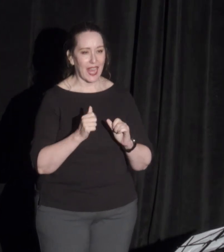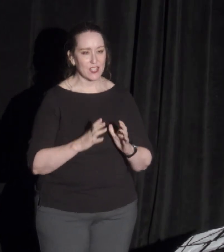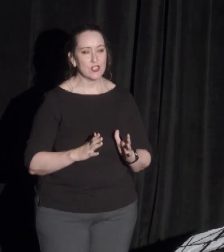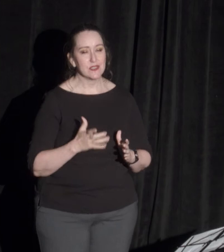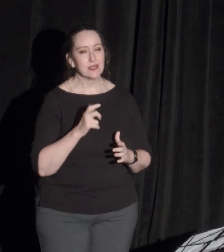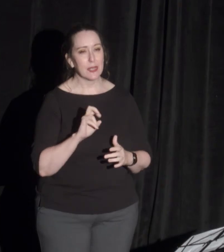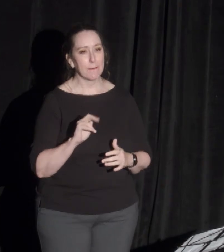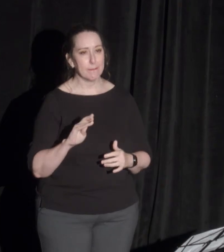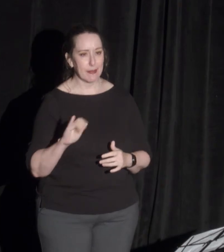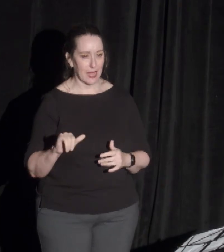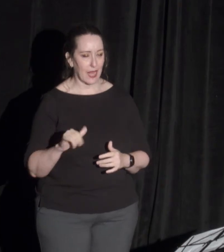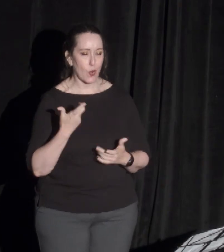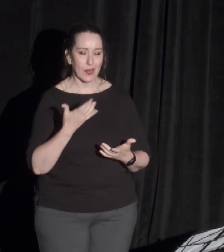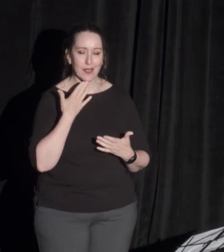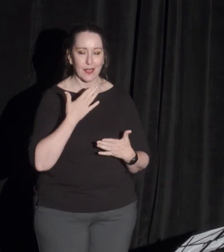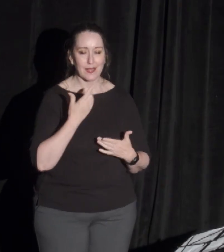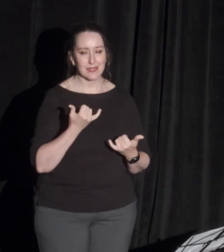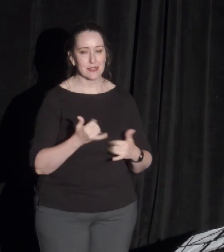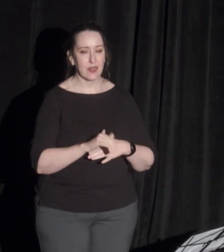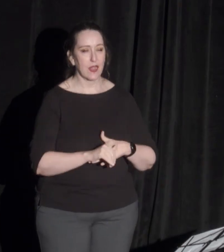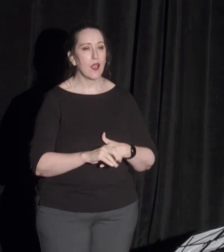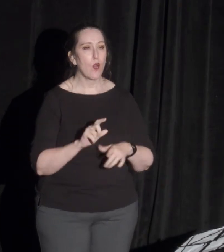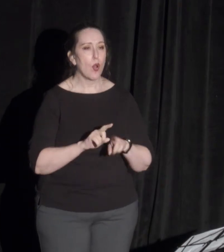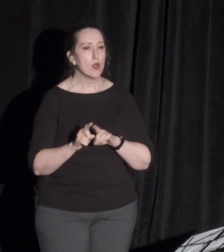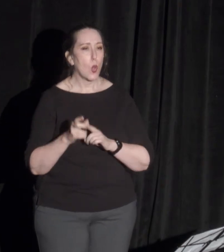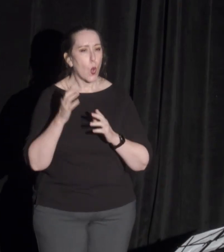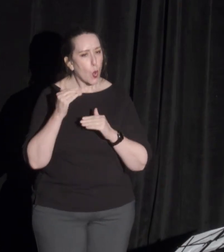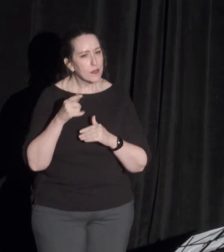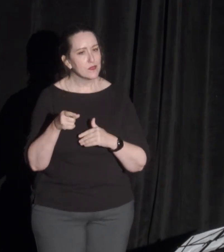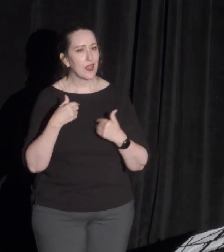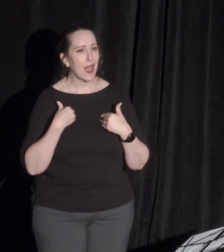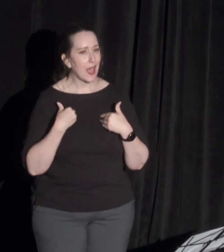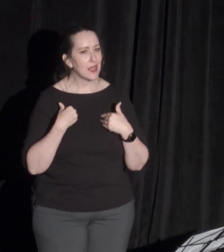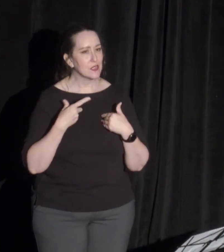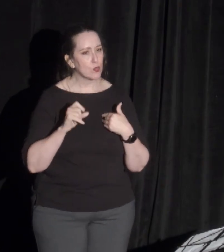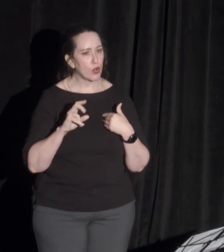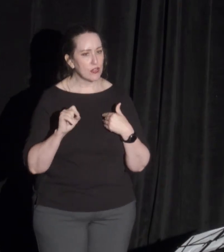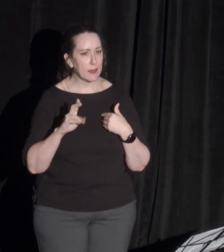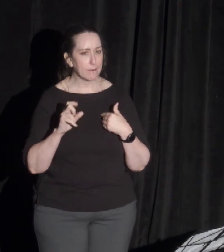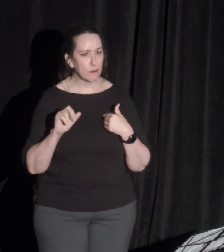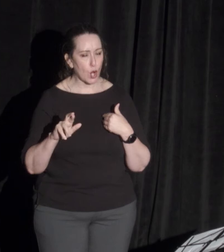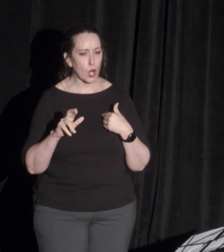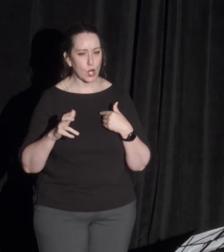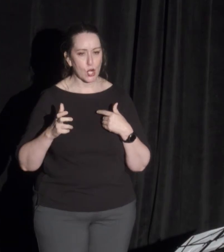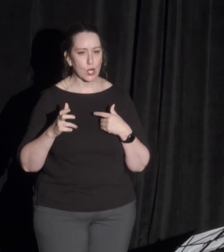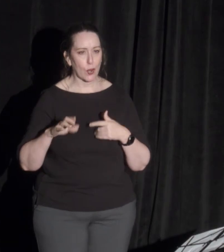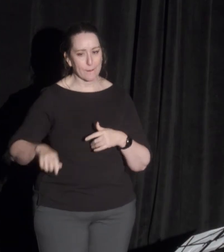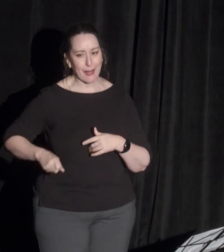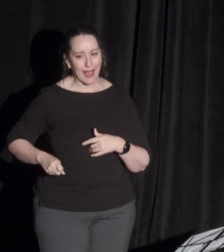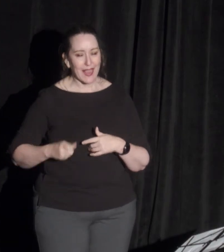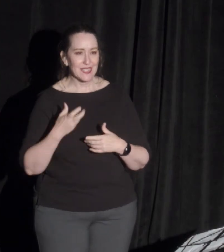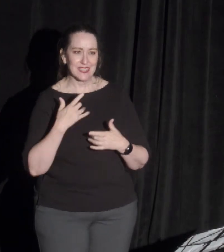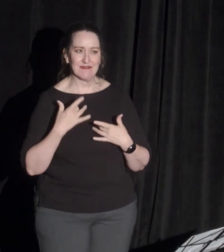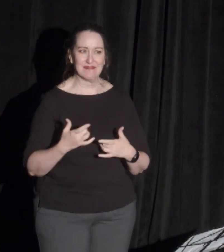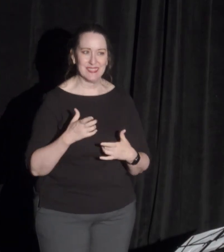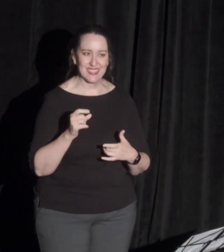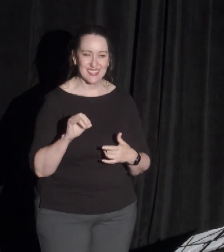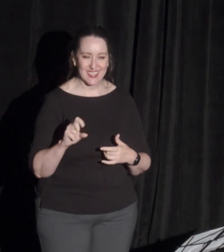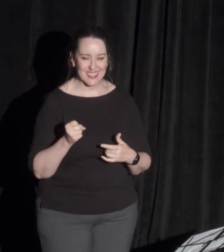been thanked tonight. But also I'm hoping that she has a protein bar in her bag, which she usually does, and my whole